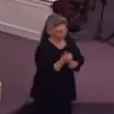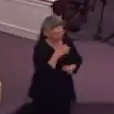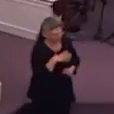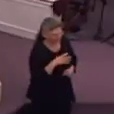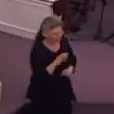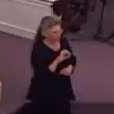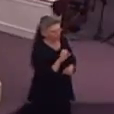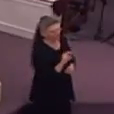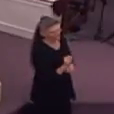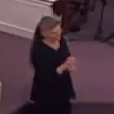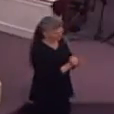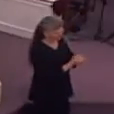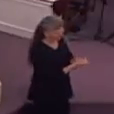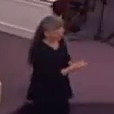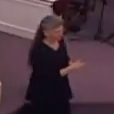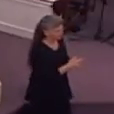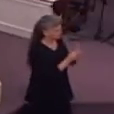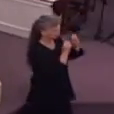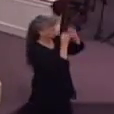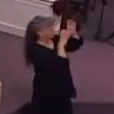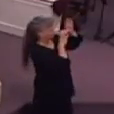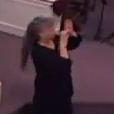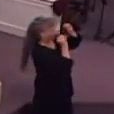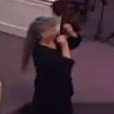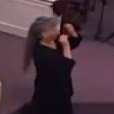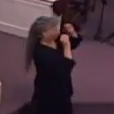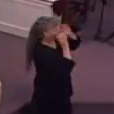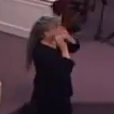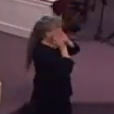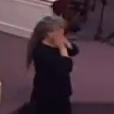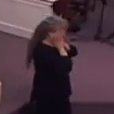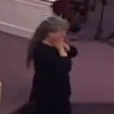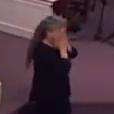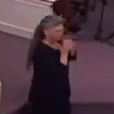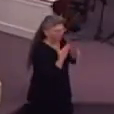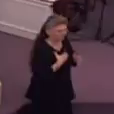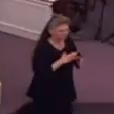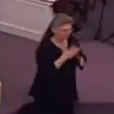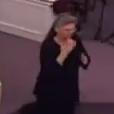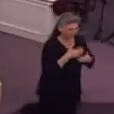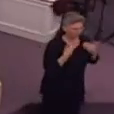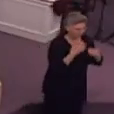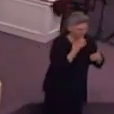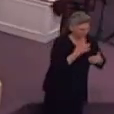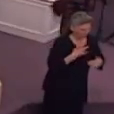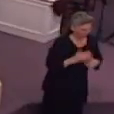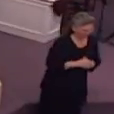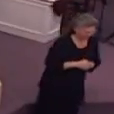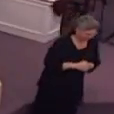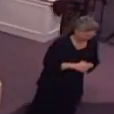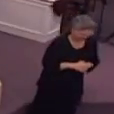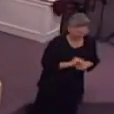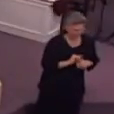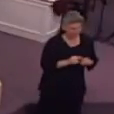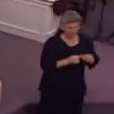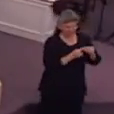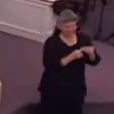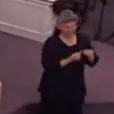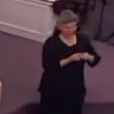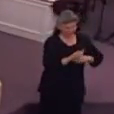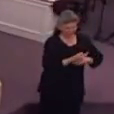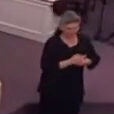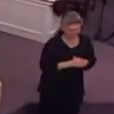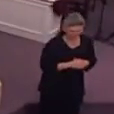and Frances was them, and there was such a big surprise, and wishing her a happy birthday on that particular